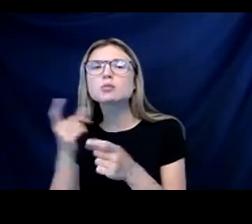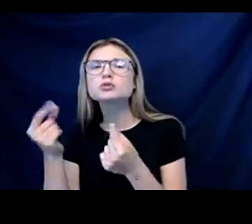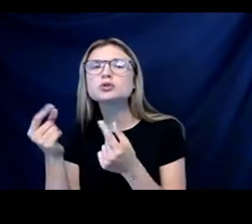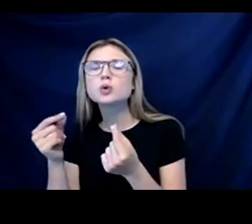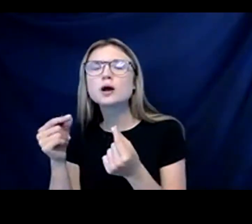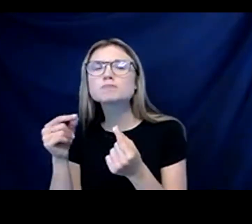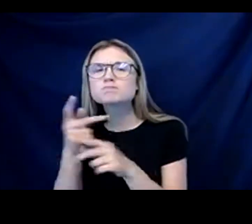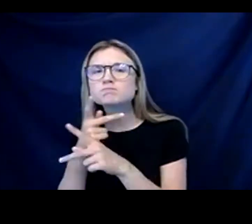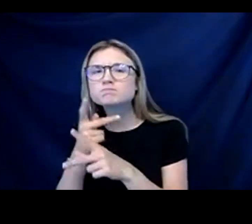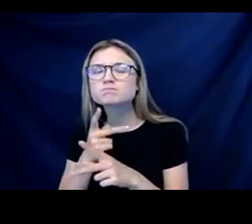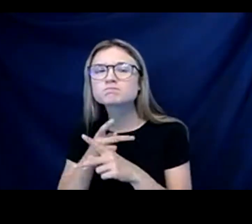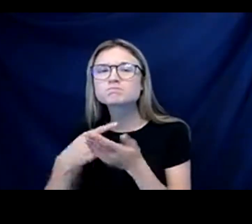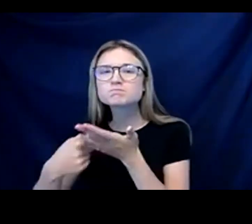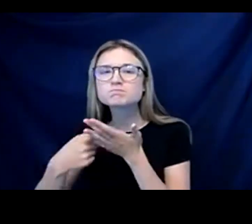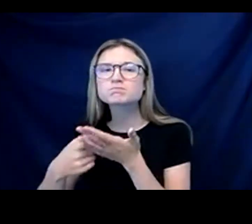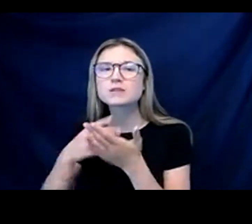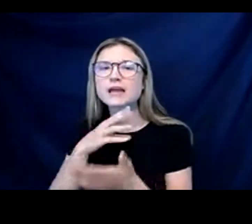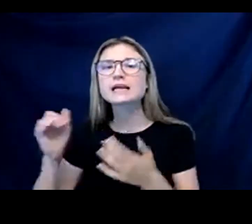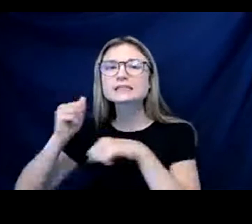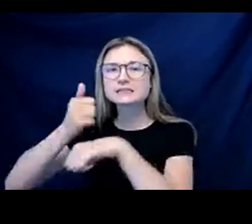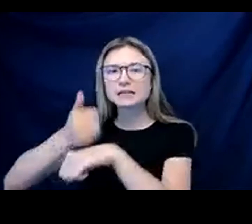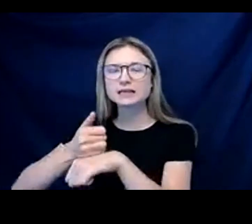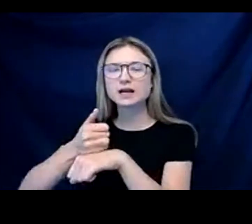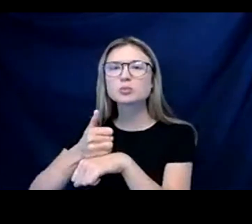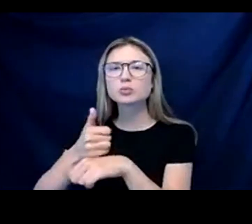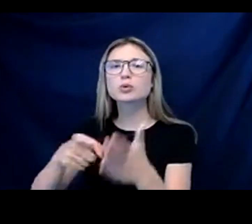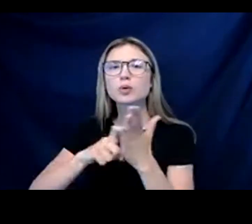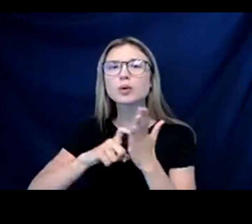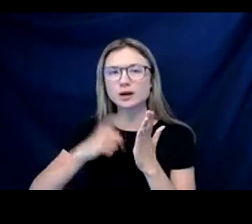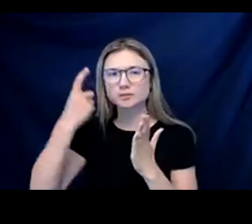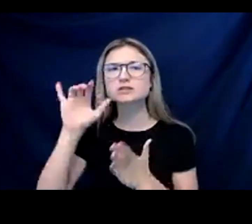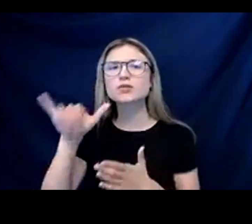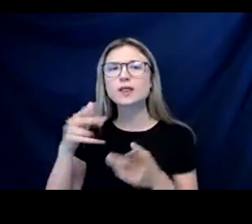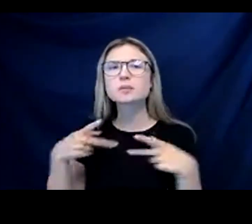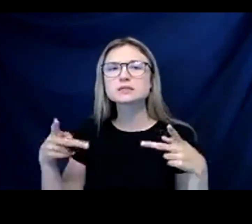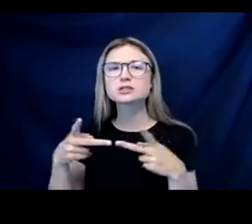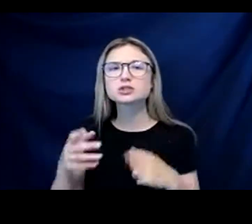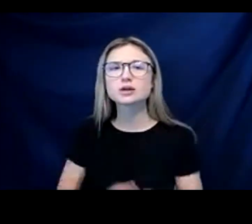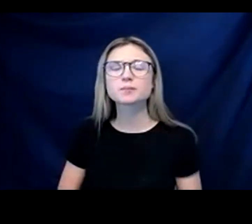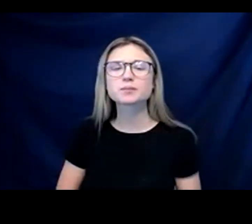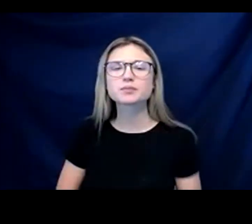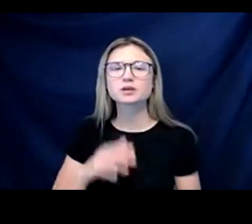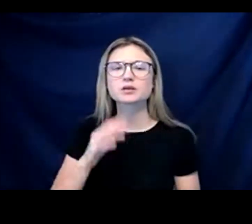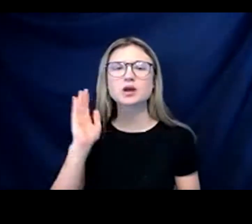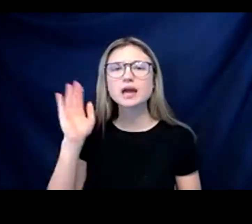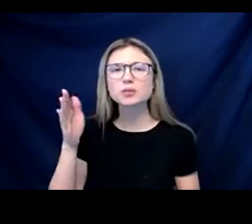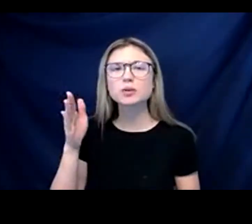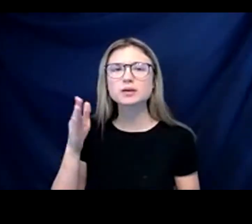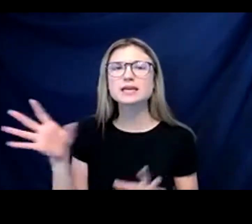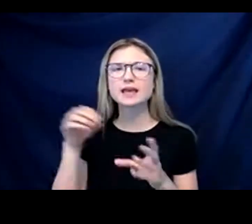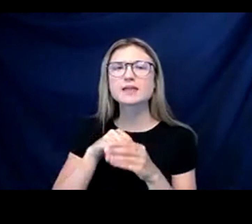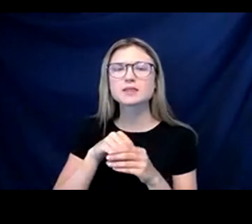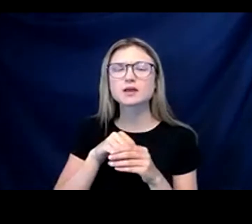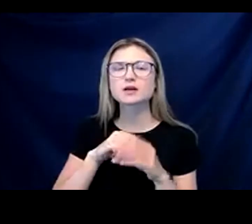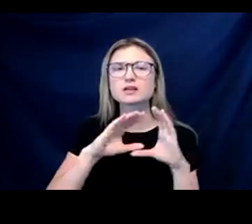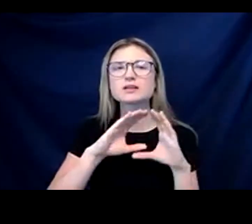up specifications for that position. It will be in the Division of Administration,